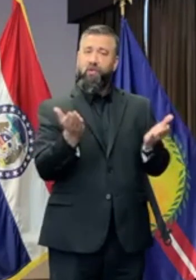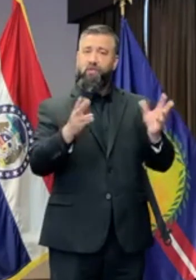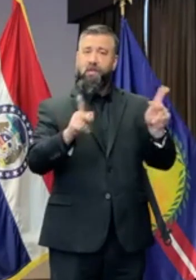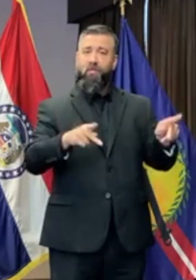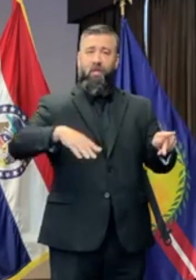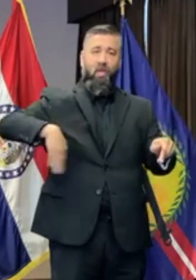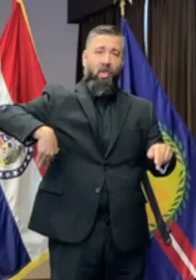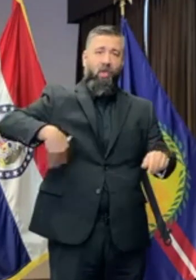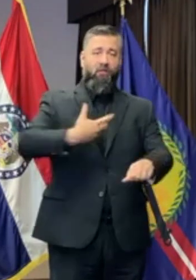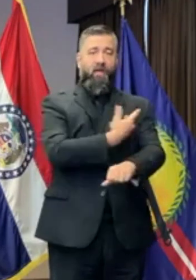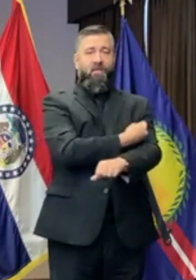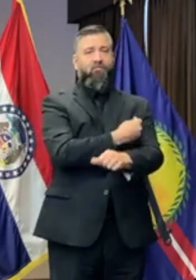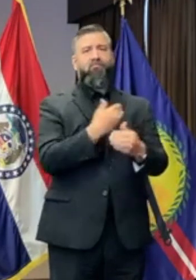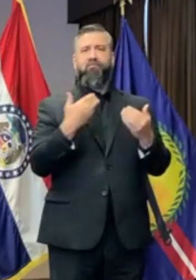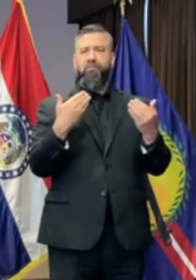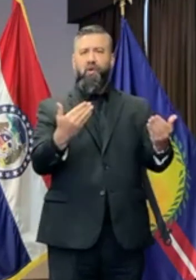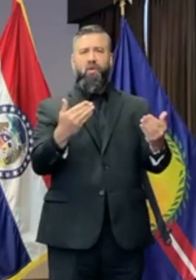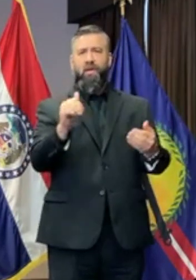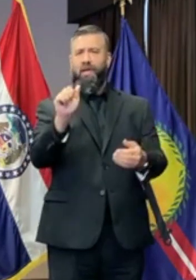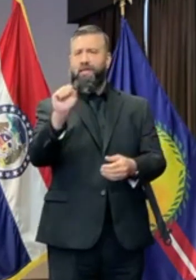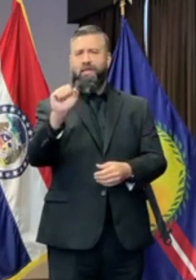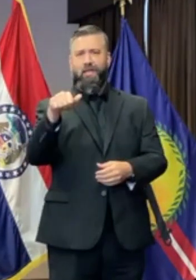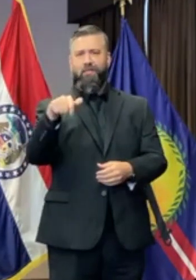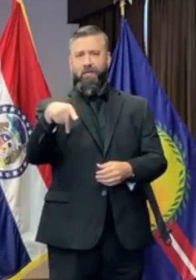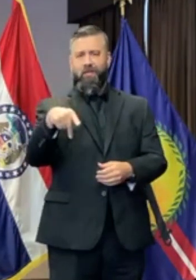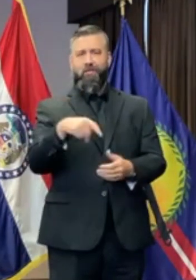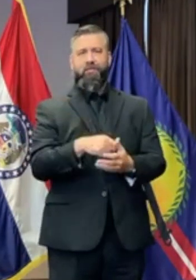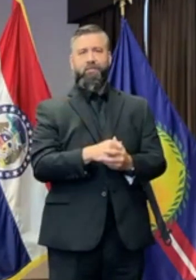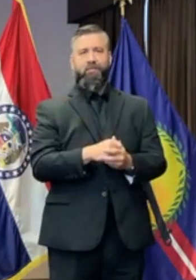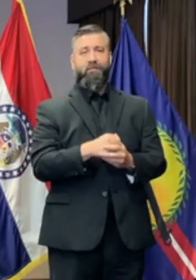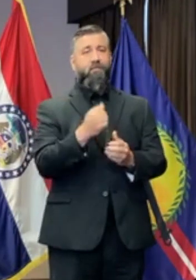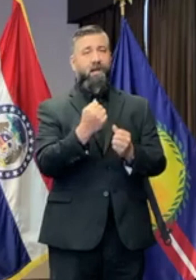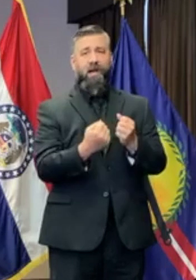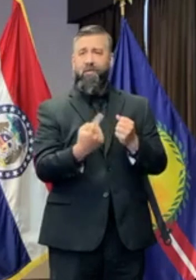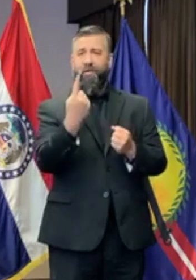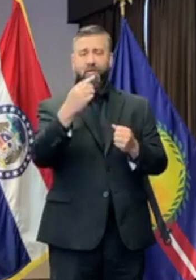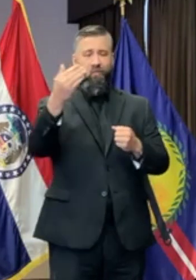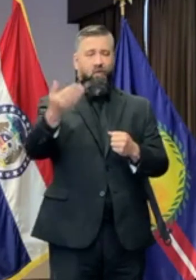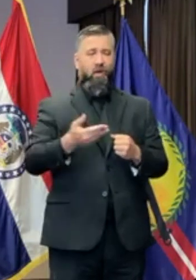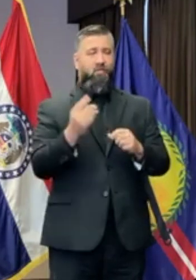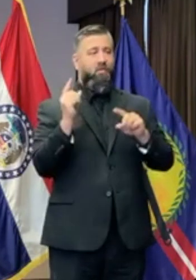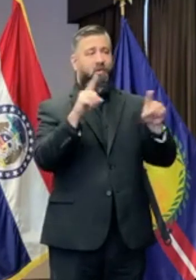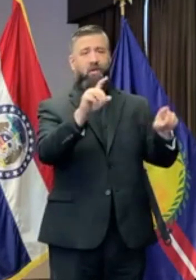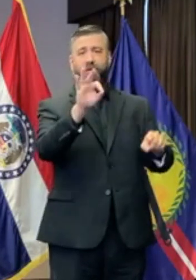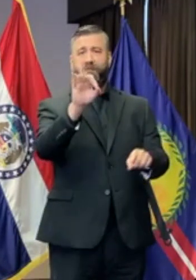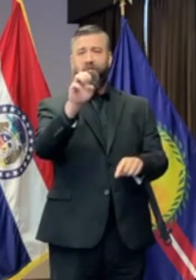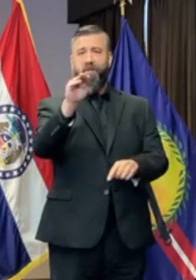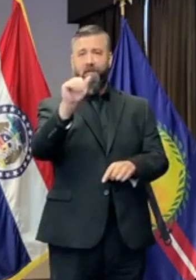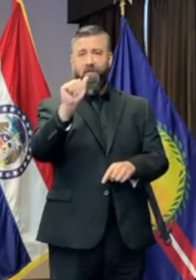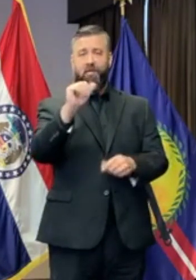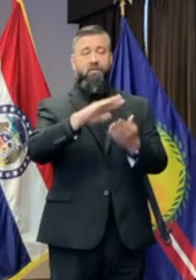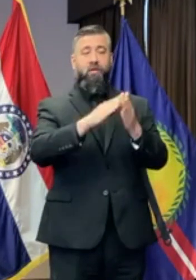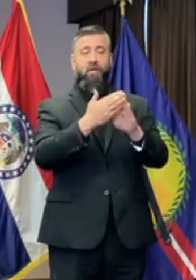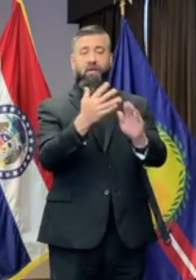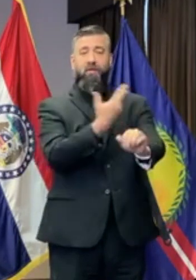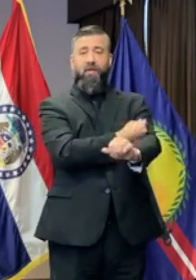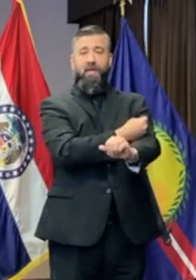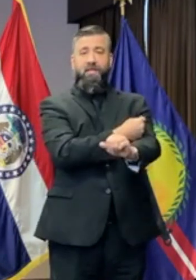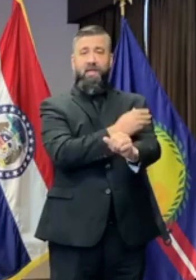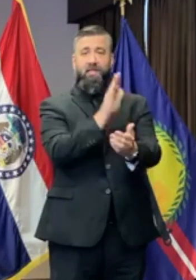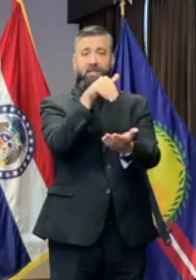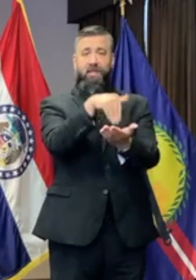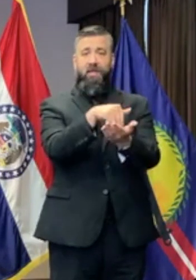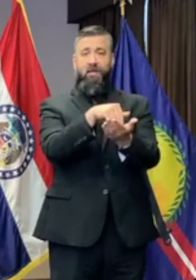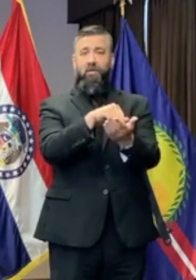not been vaccinated to do so as soon as possible. Everyone is welcome to visit FEMA's Community Vaccination Center at the